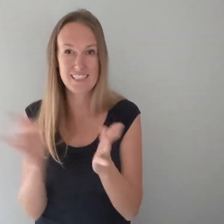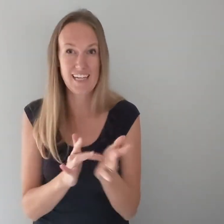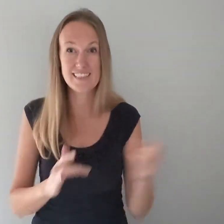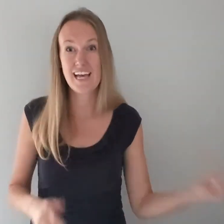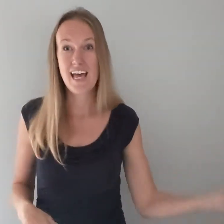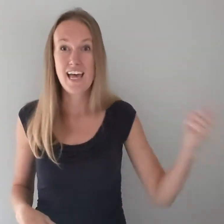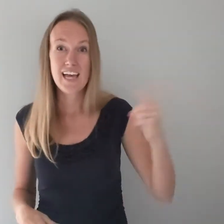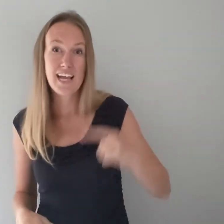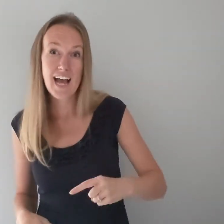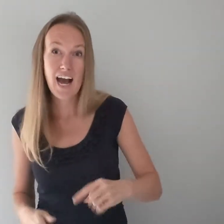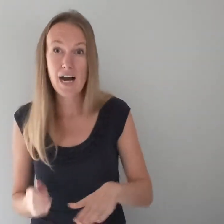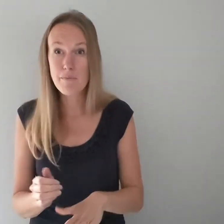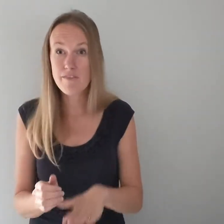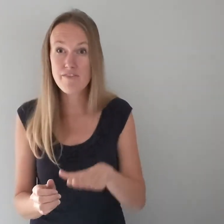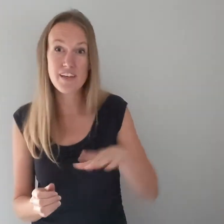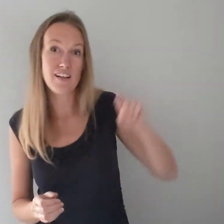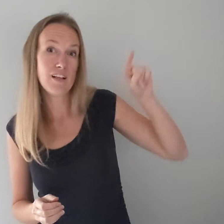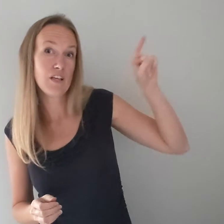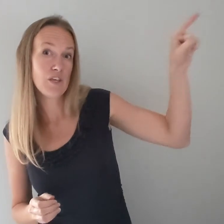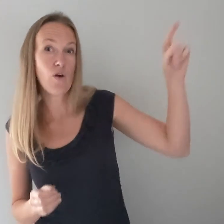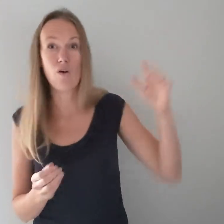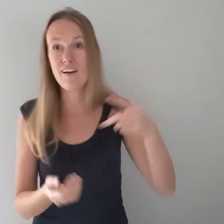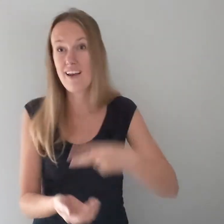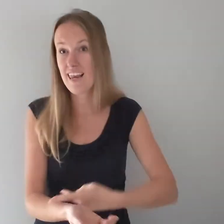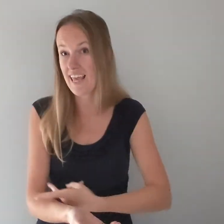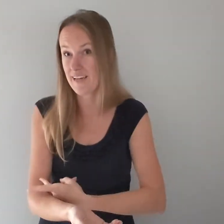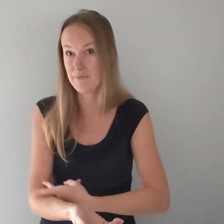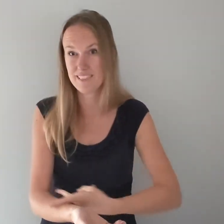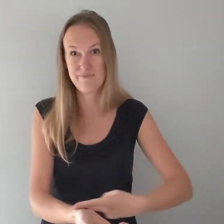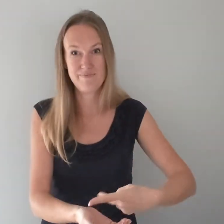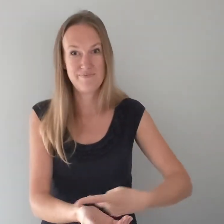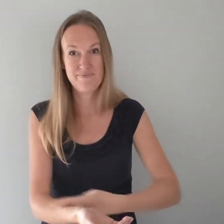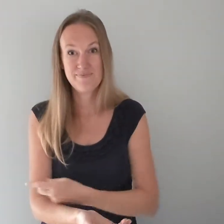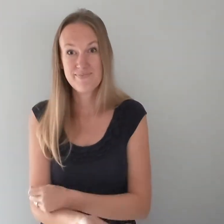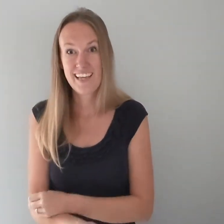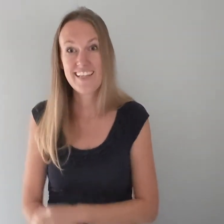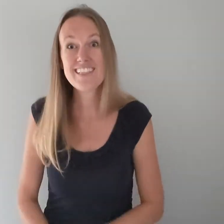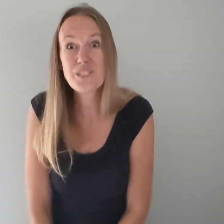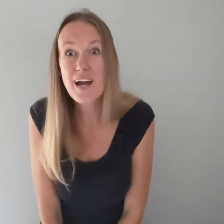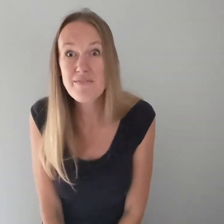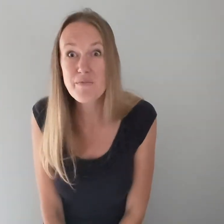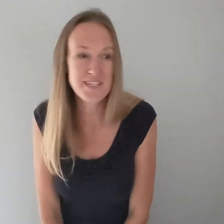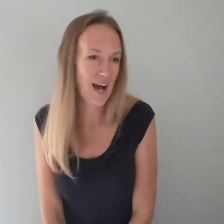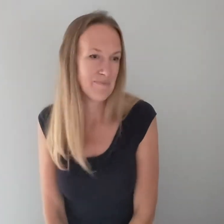Jesus, come fill your lambs. Okay, let's try it from the top.